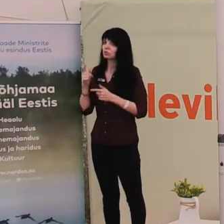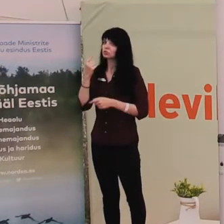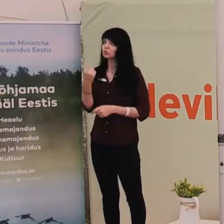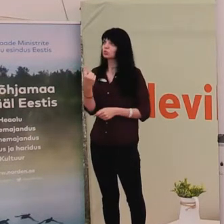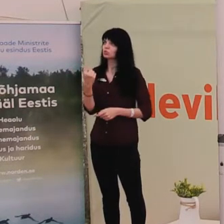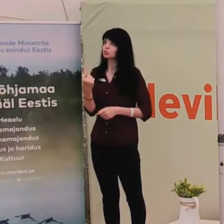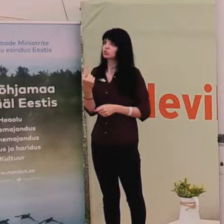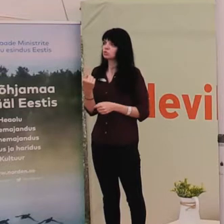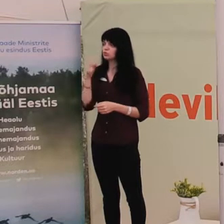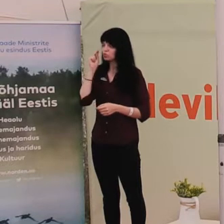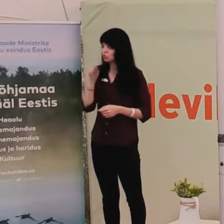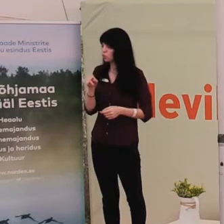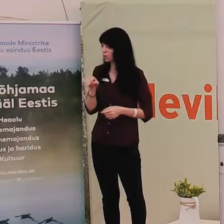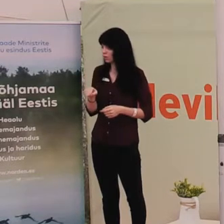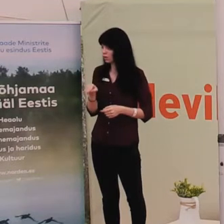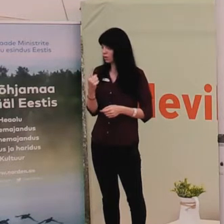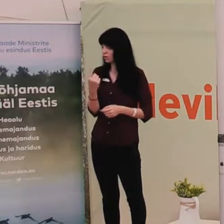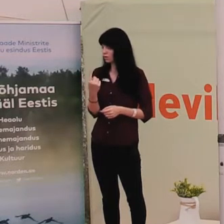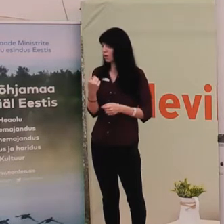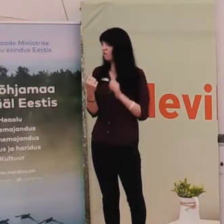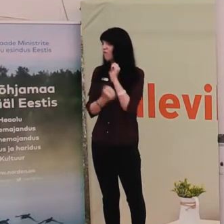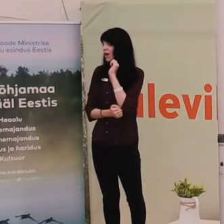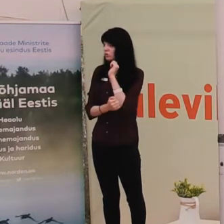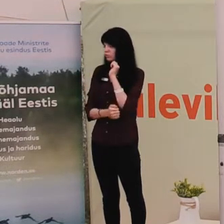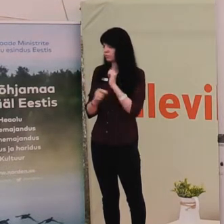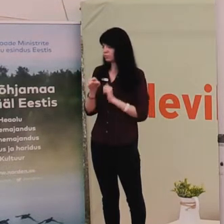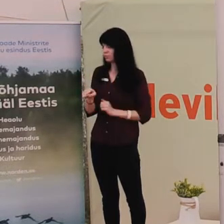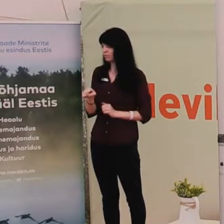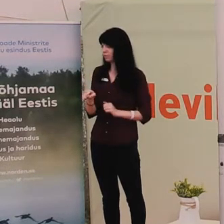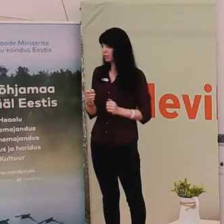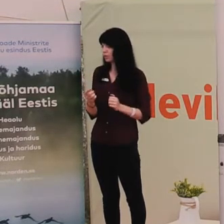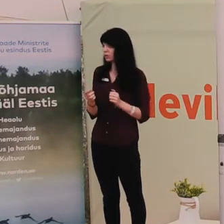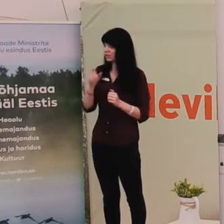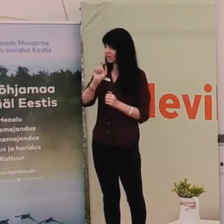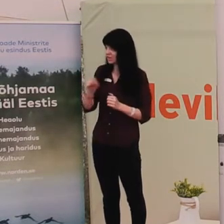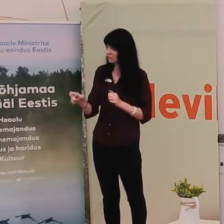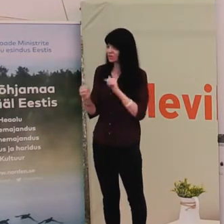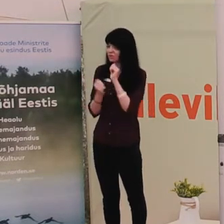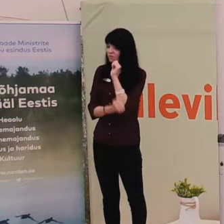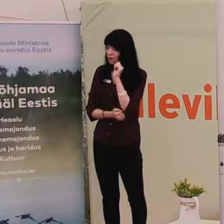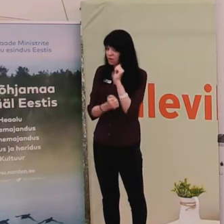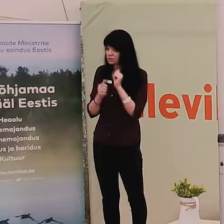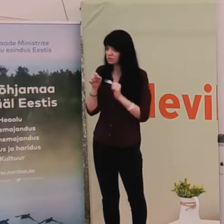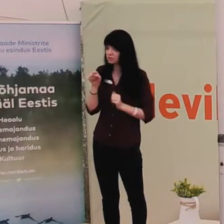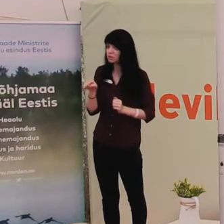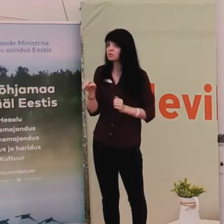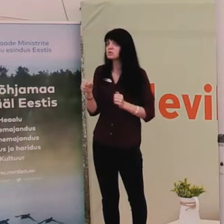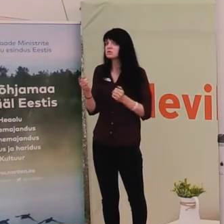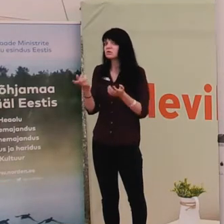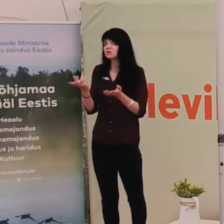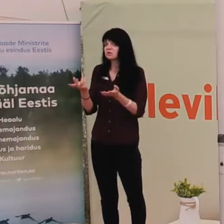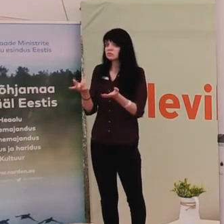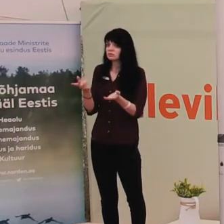one of the guilty ones probably is poverty. If people are very poor, so they struggle to